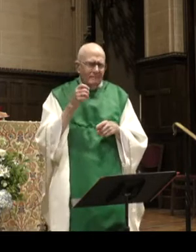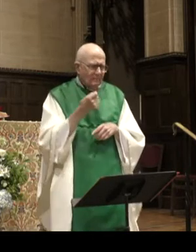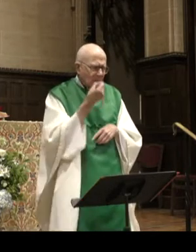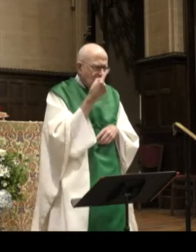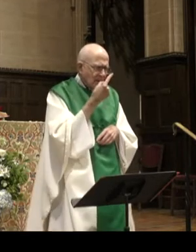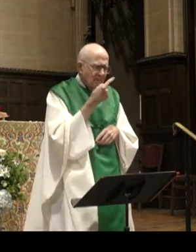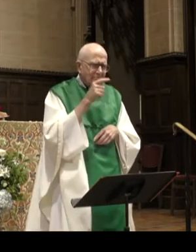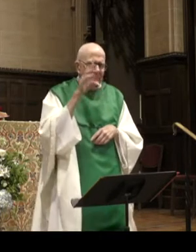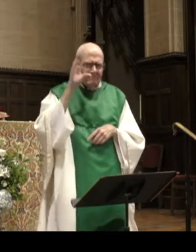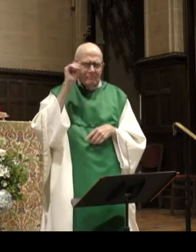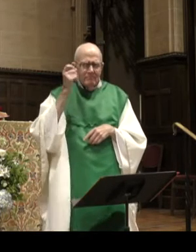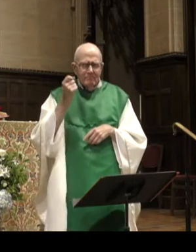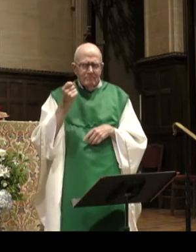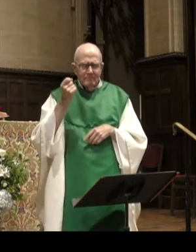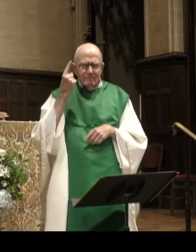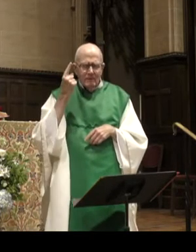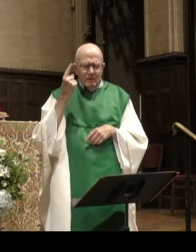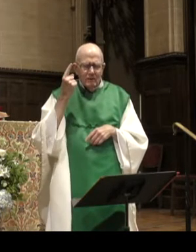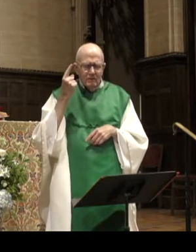Do you understand? The boy said, yes, I understand.